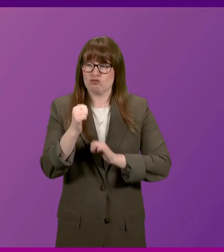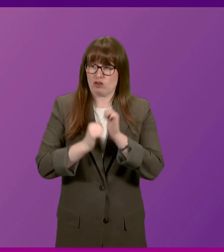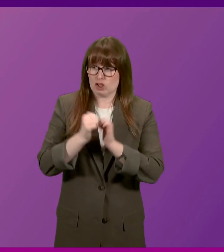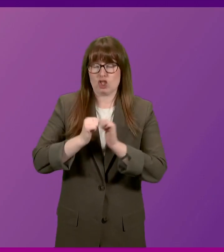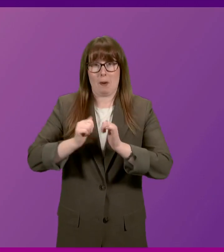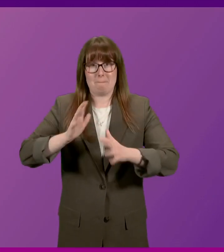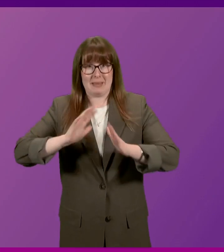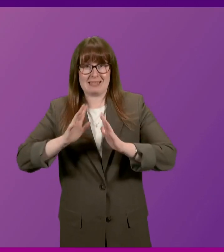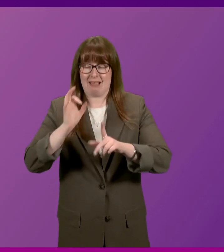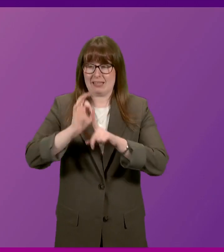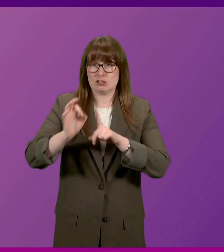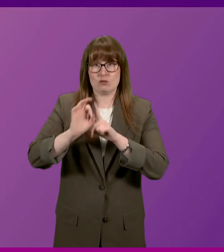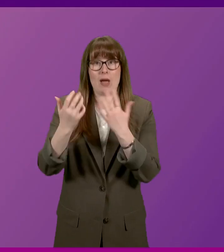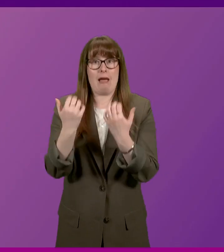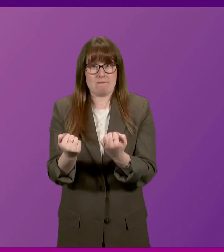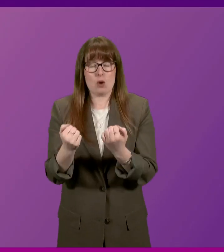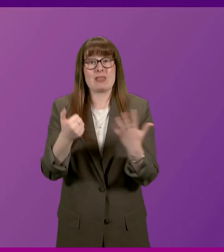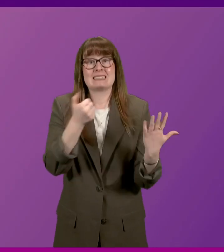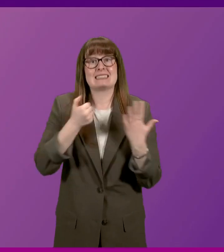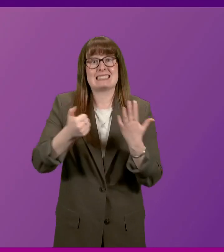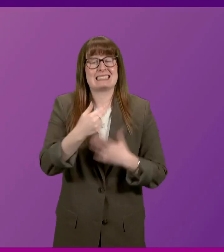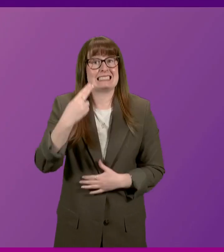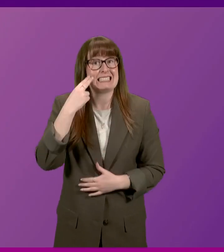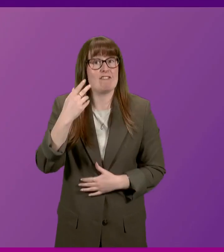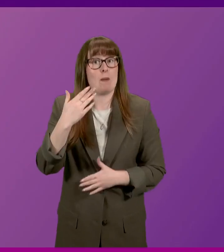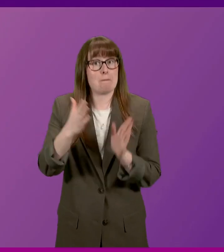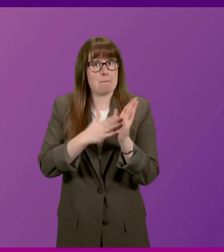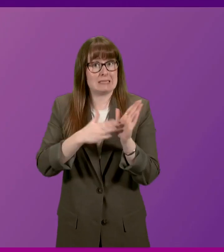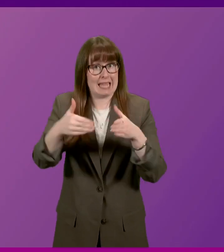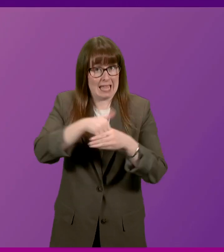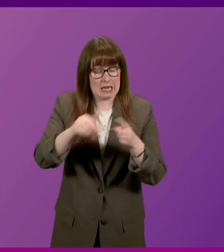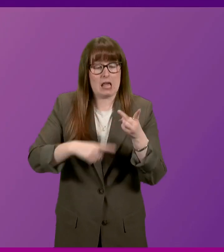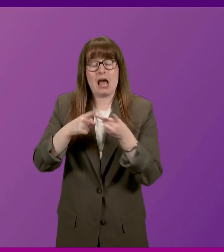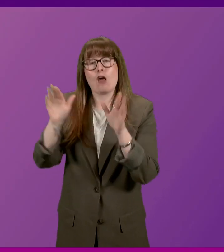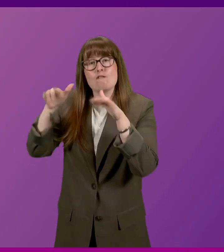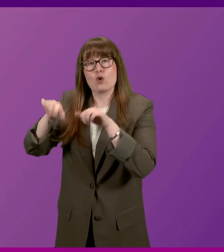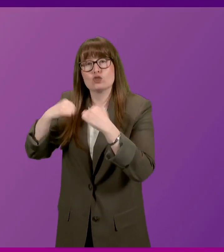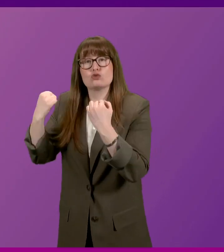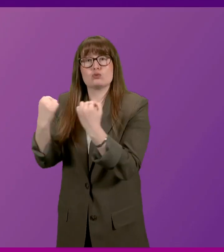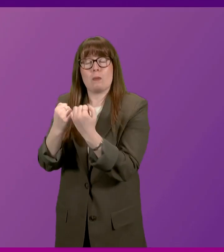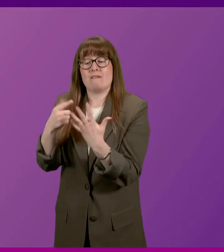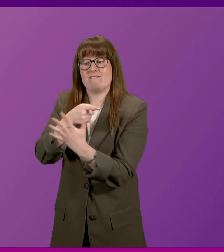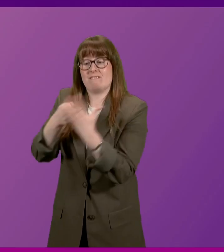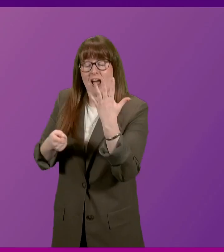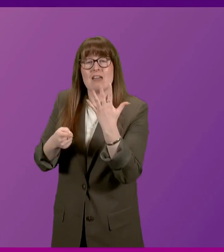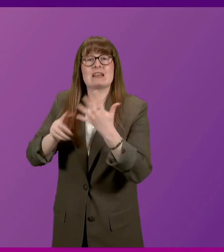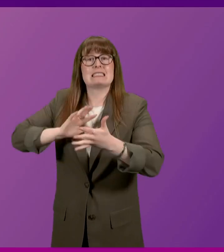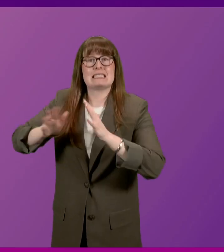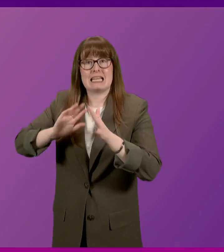BSL interviews with 6 deaf mothers and a focus group with 5 signing